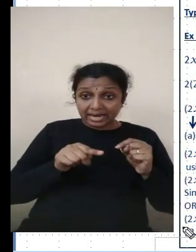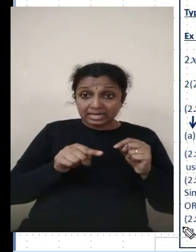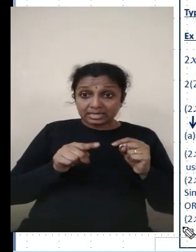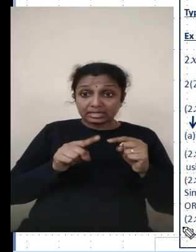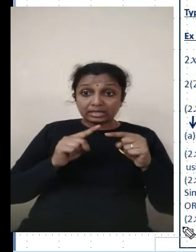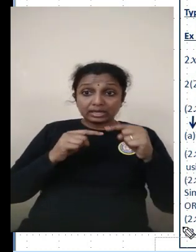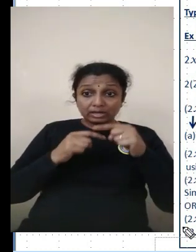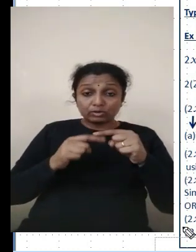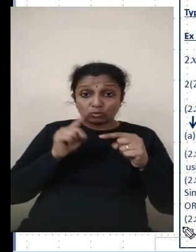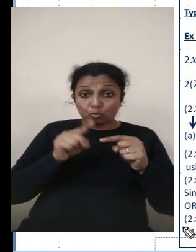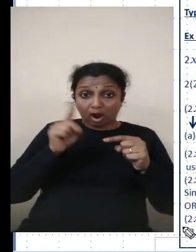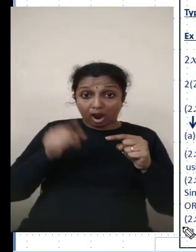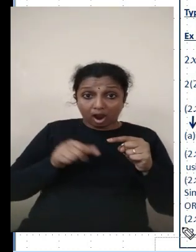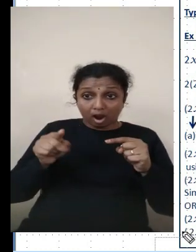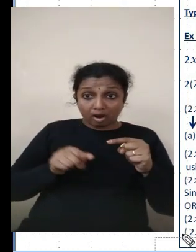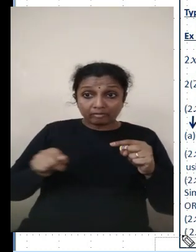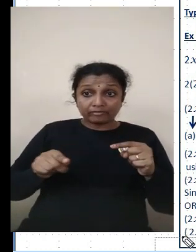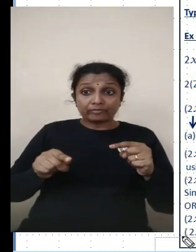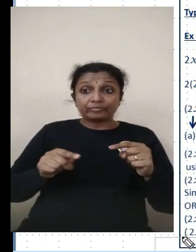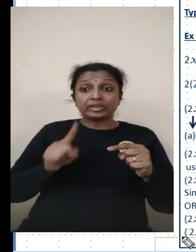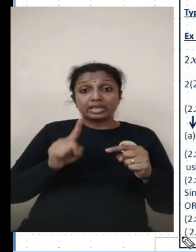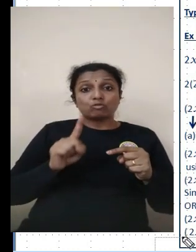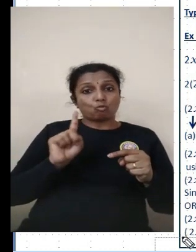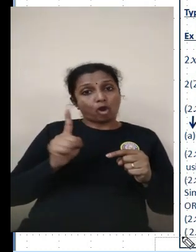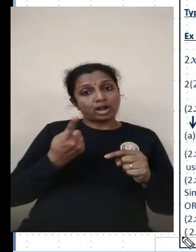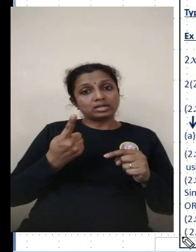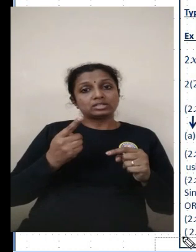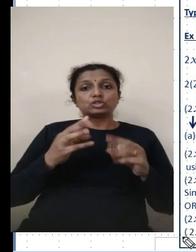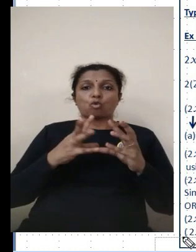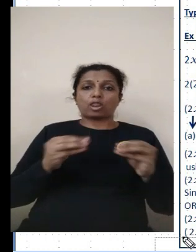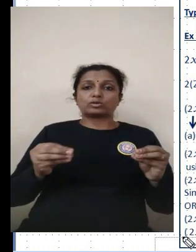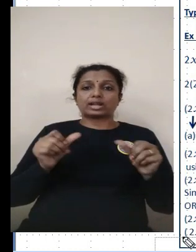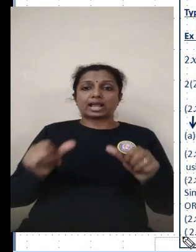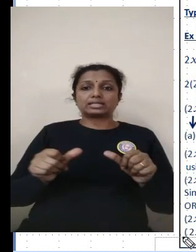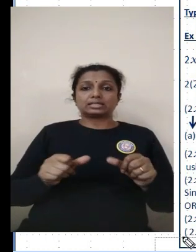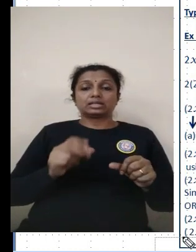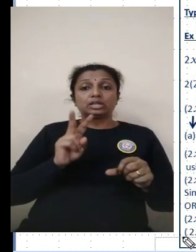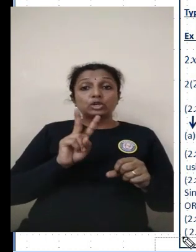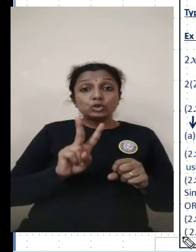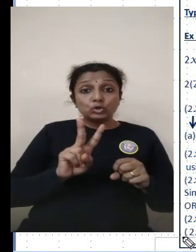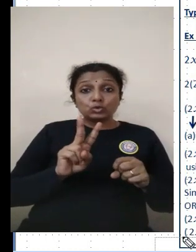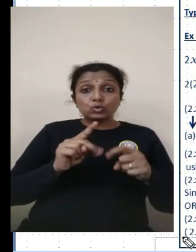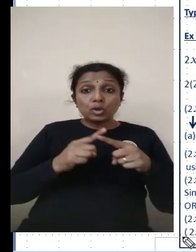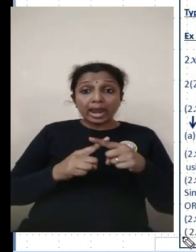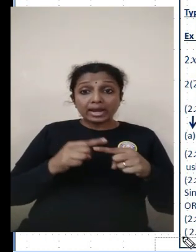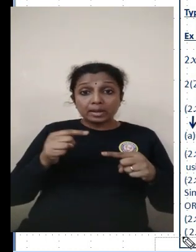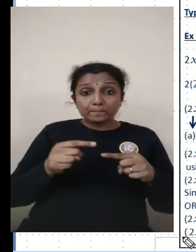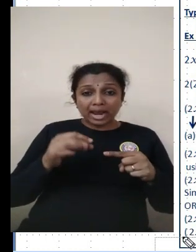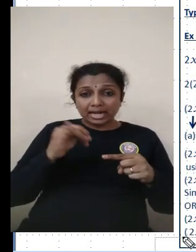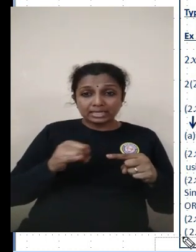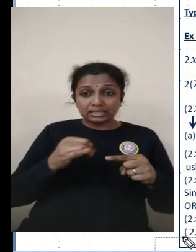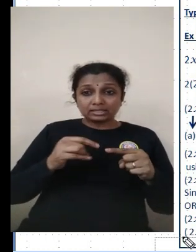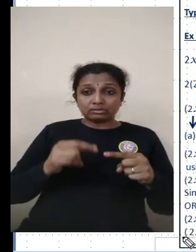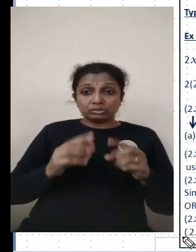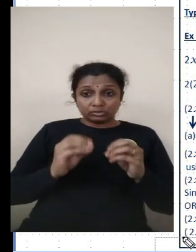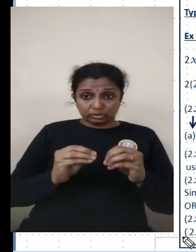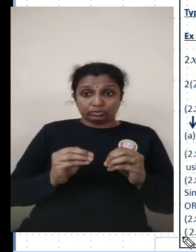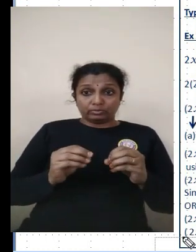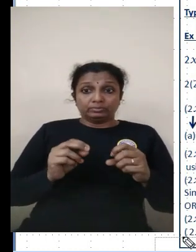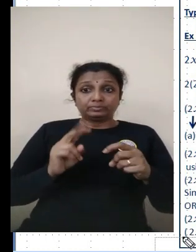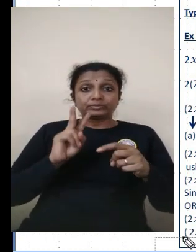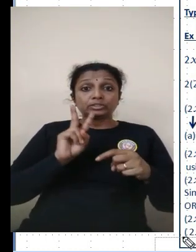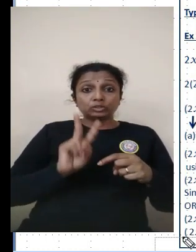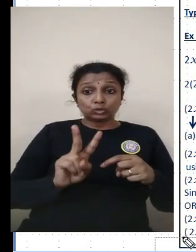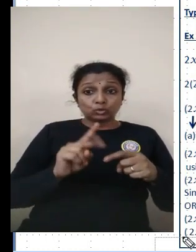half, that is one solution. Second solution is 2x minus 6 is equal to 0, 2x equal to